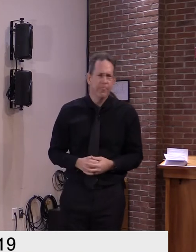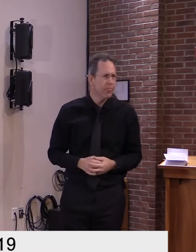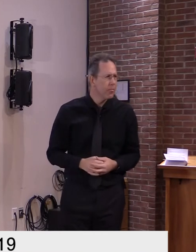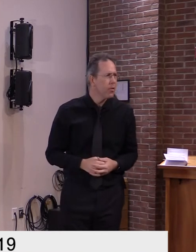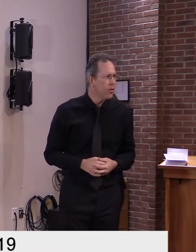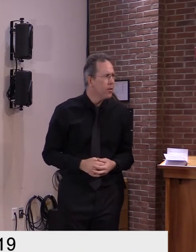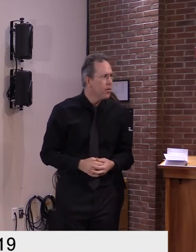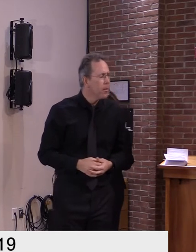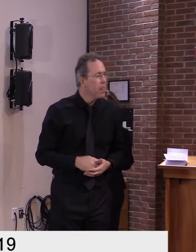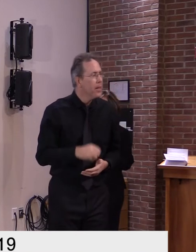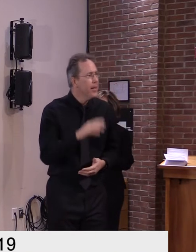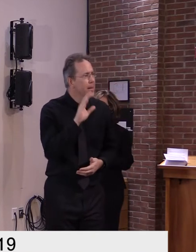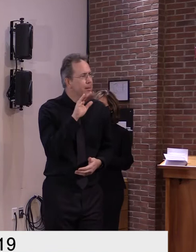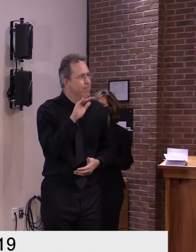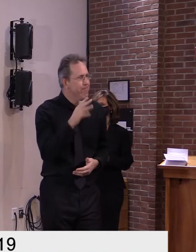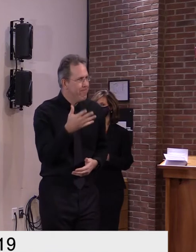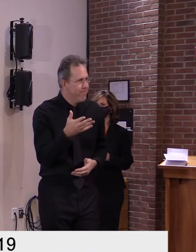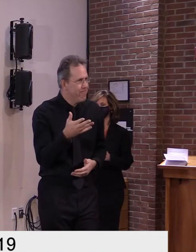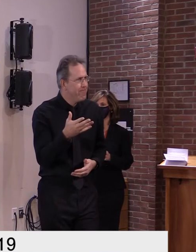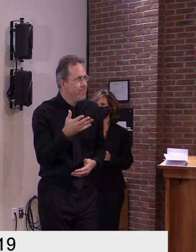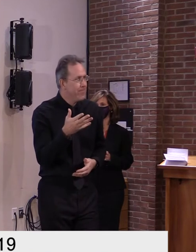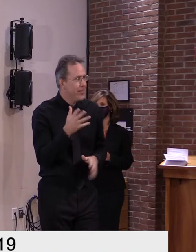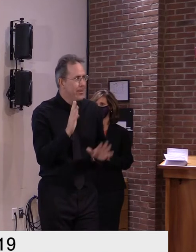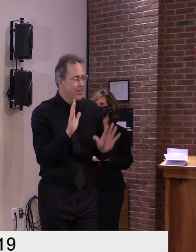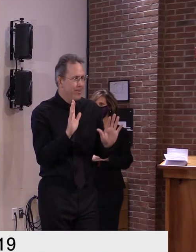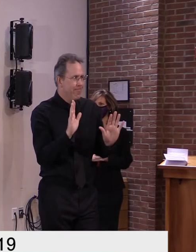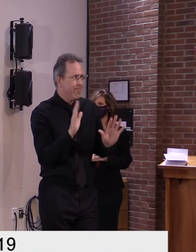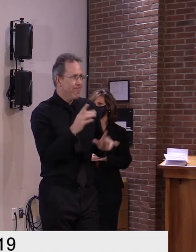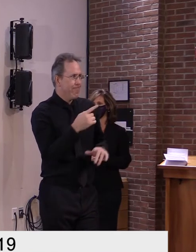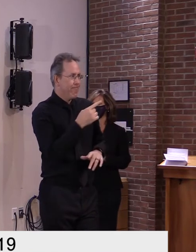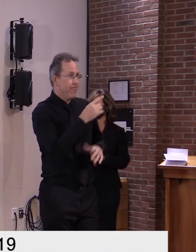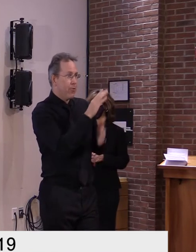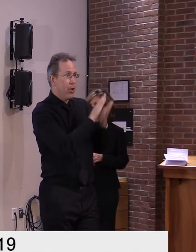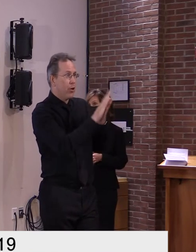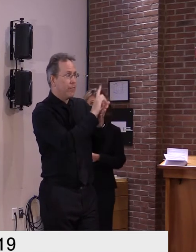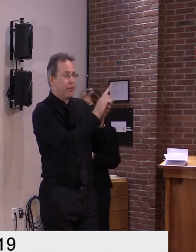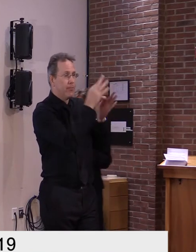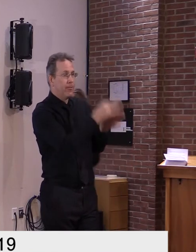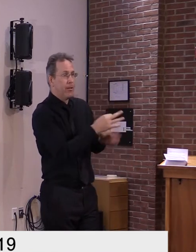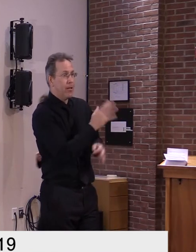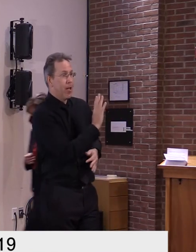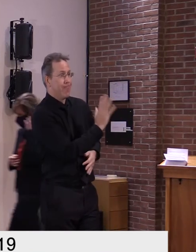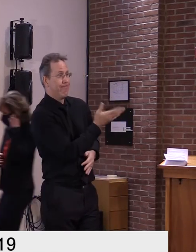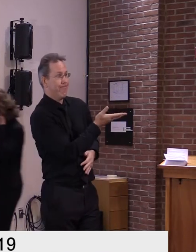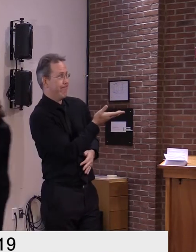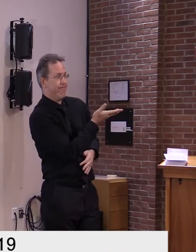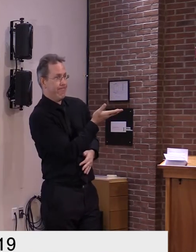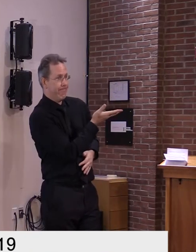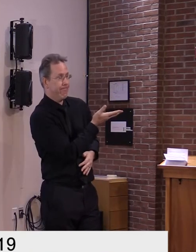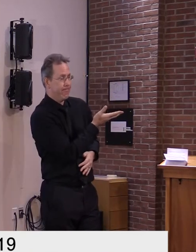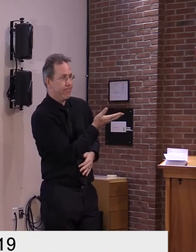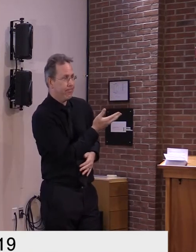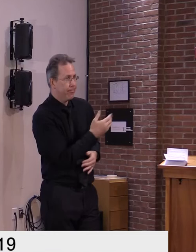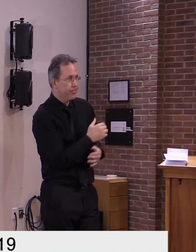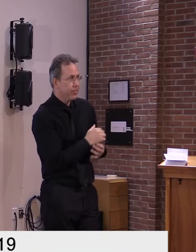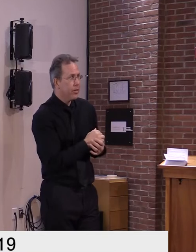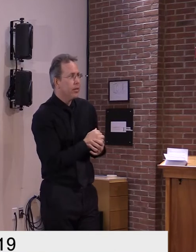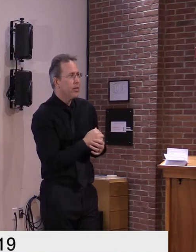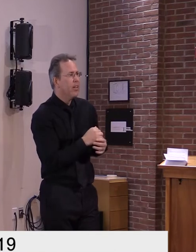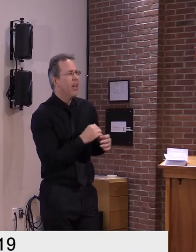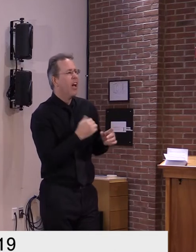much more regional and countrywide basis, but I'm going to let Secretary Curley answer